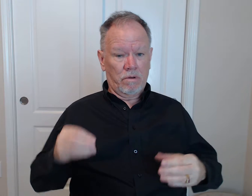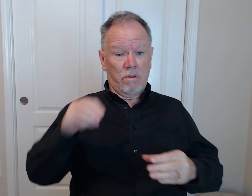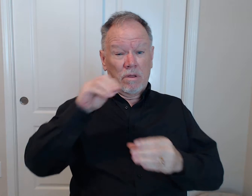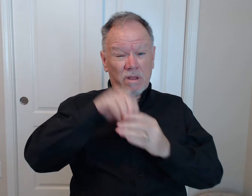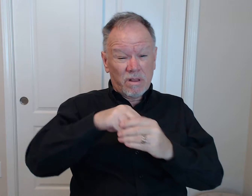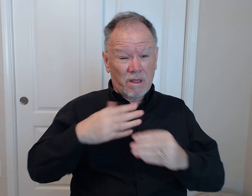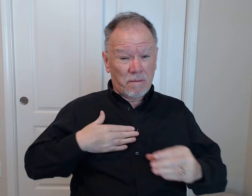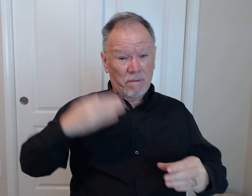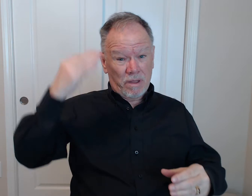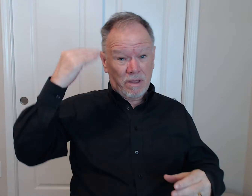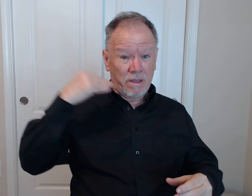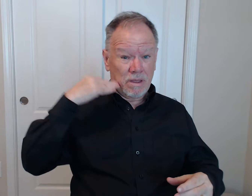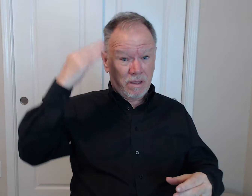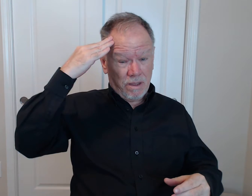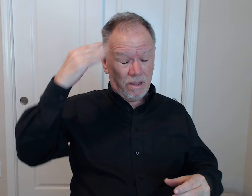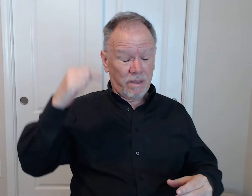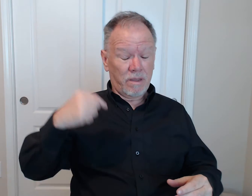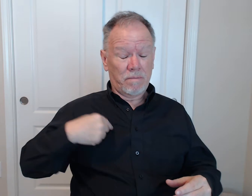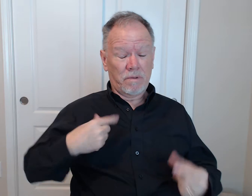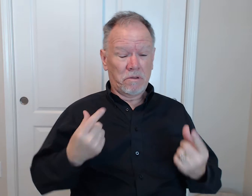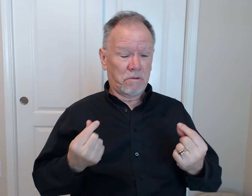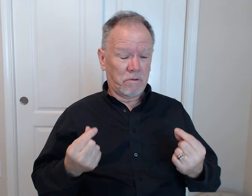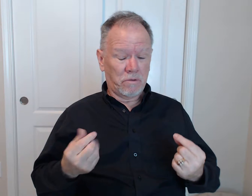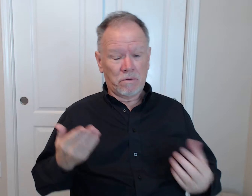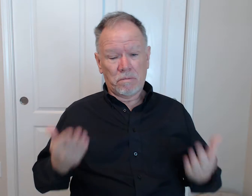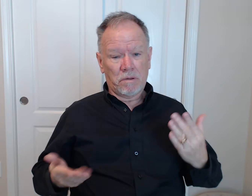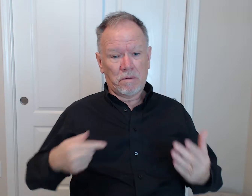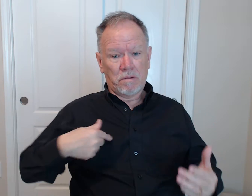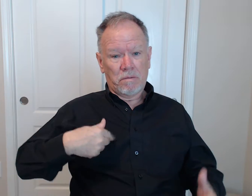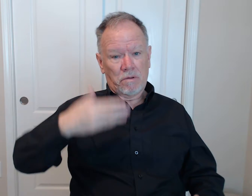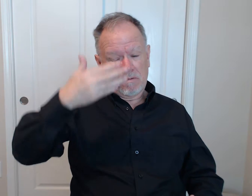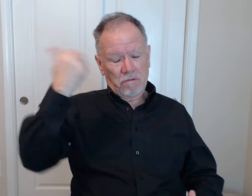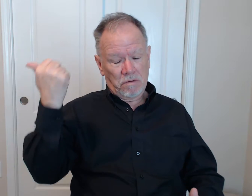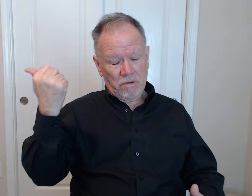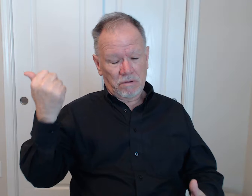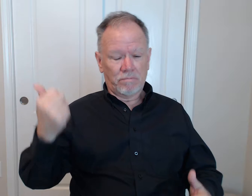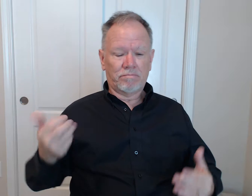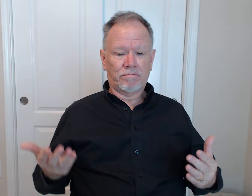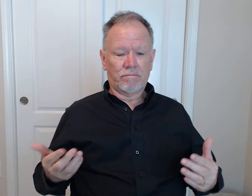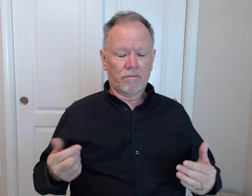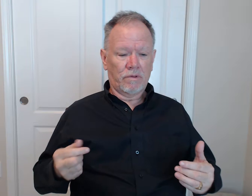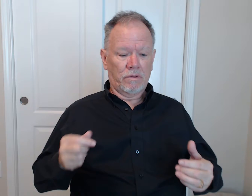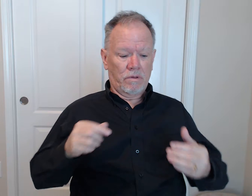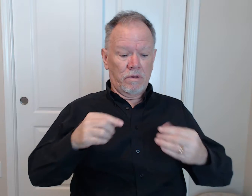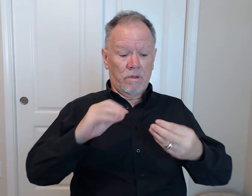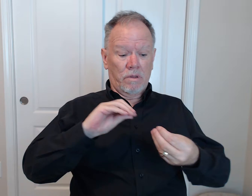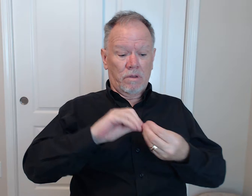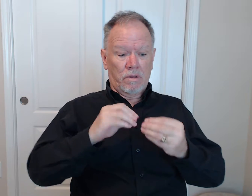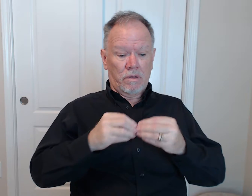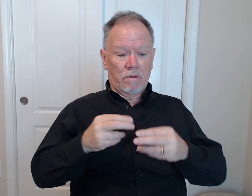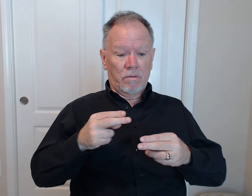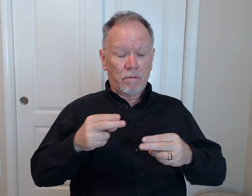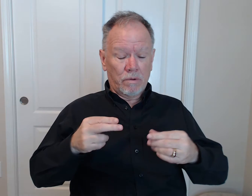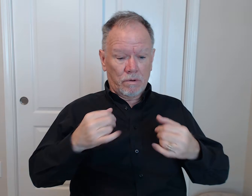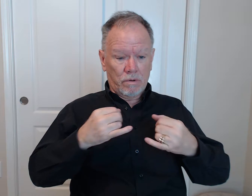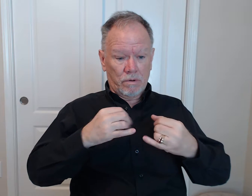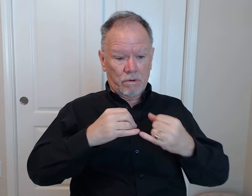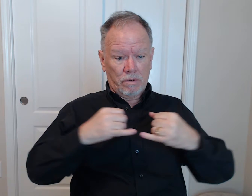have it memorized. So number line, I just write all the numbers in order, and I go high enough just so all the numbers I'm using are kind of in